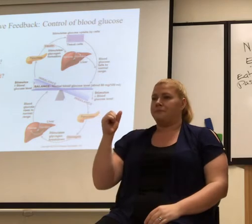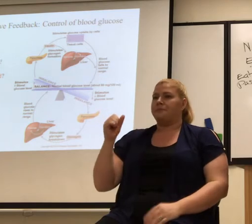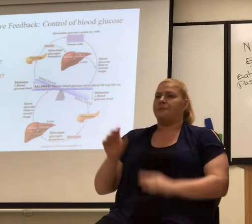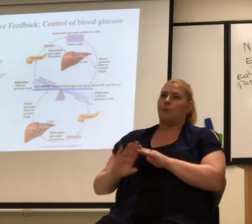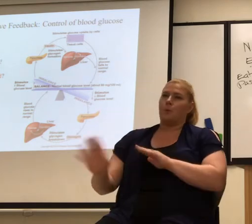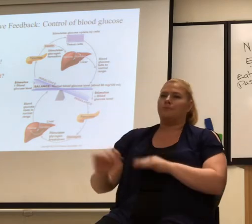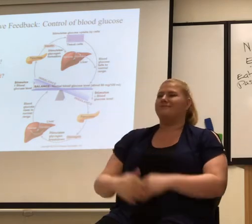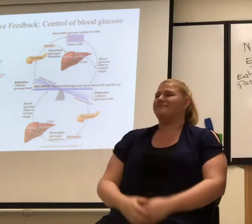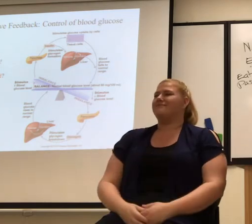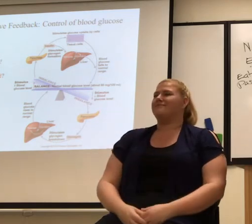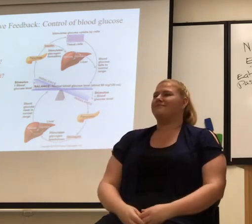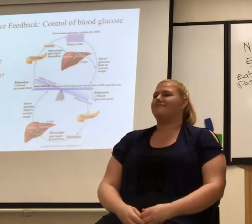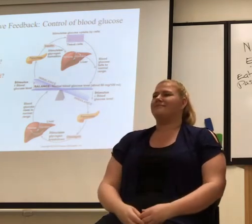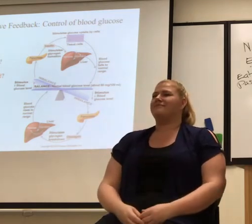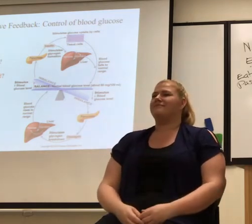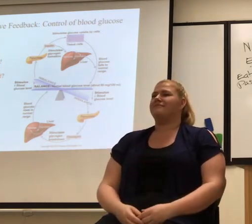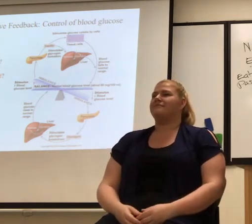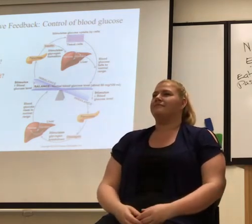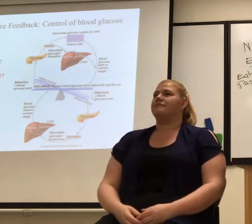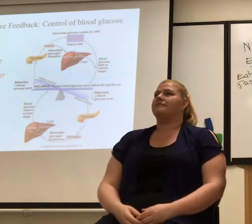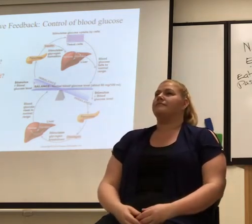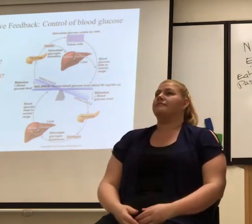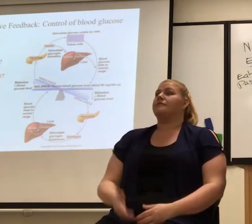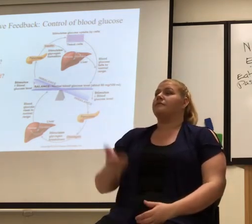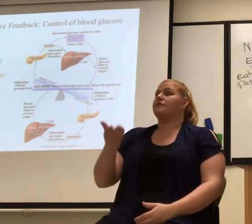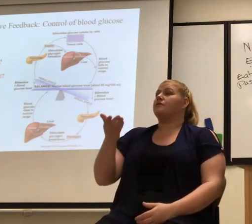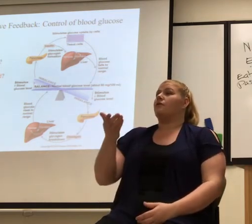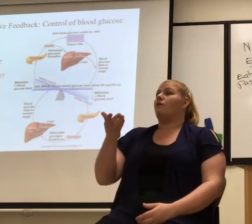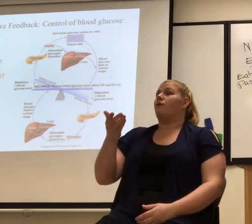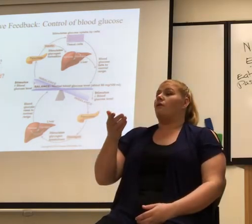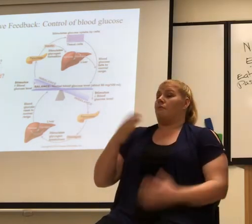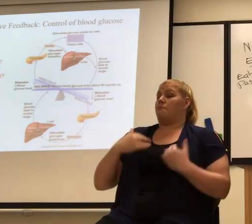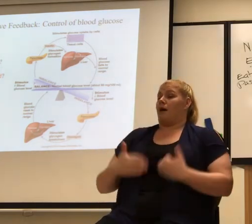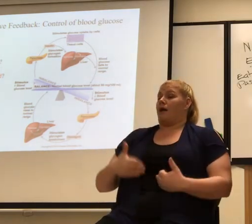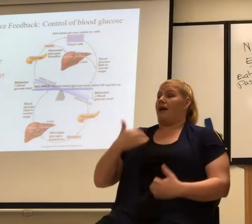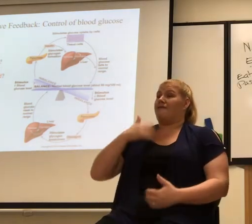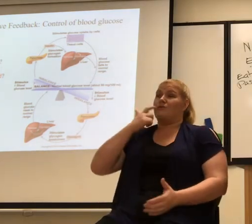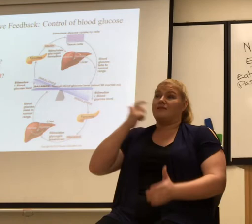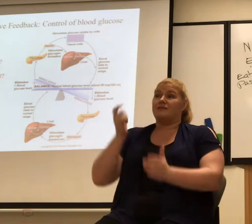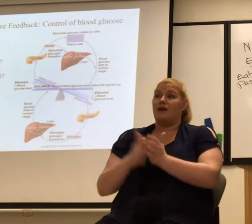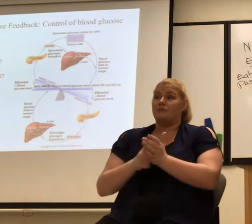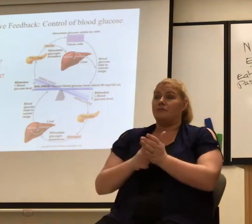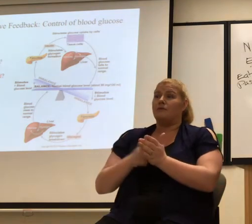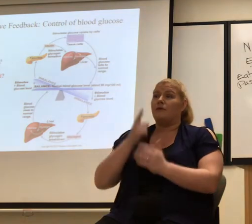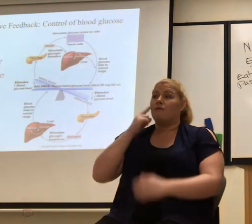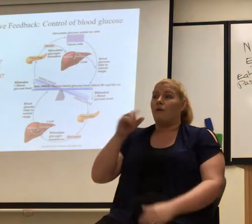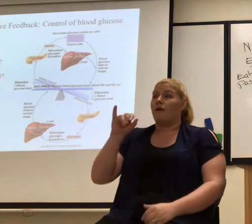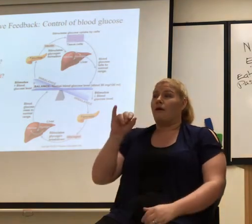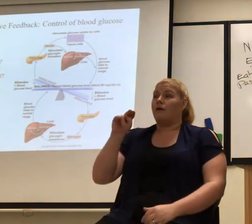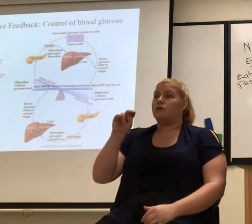Let's say there's a receptor for insulin, and it's going to bind its receptor,